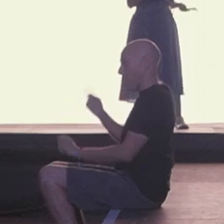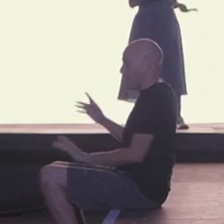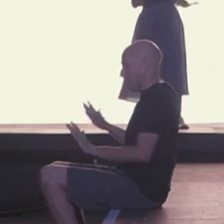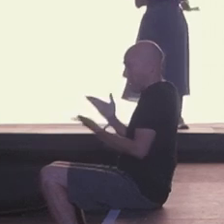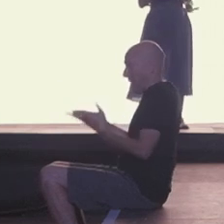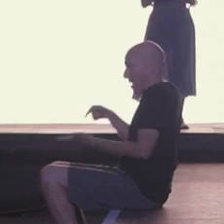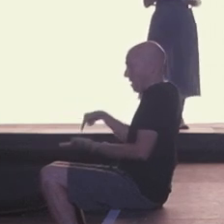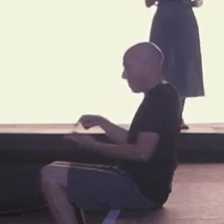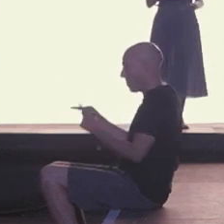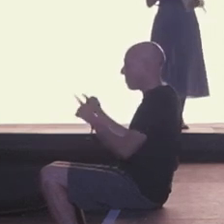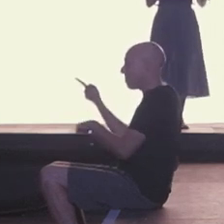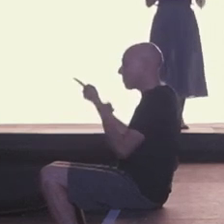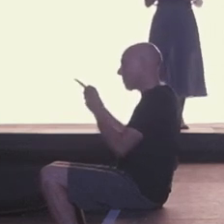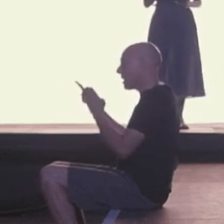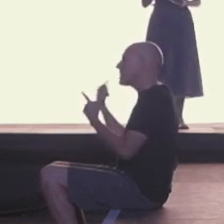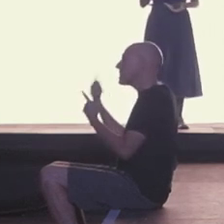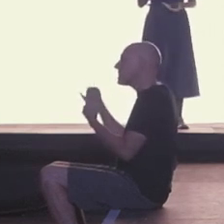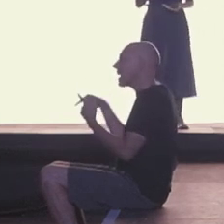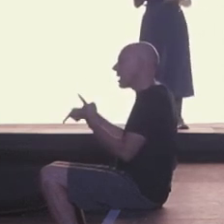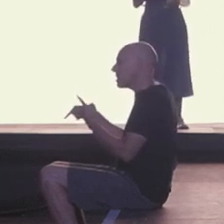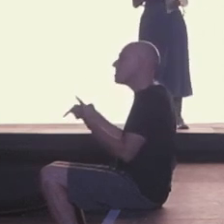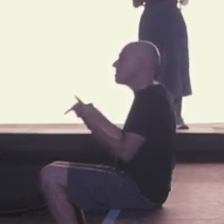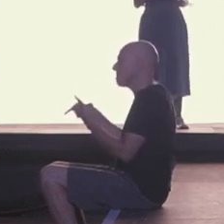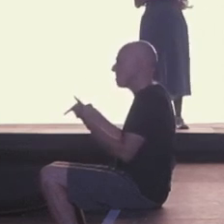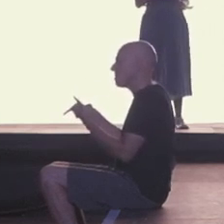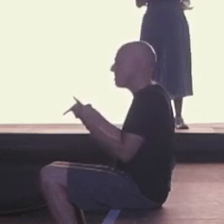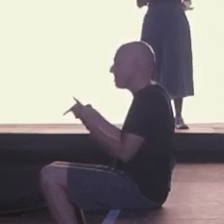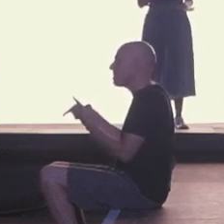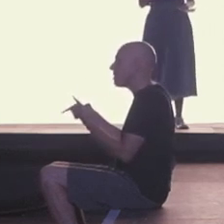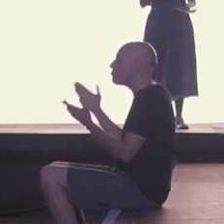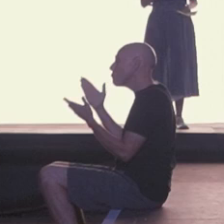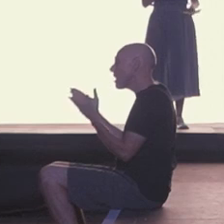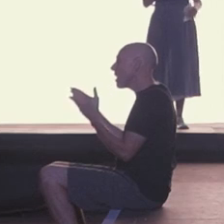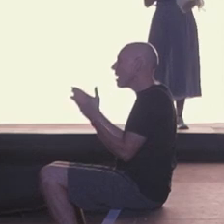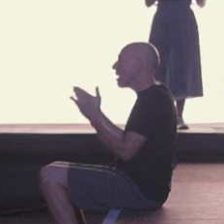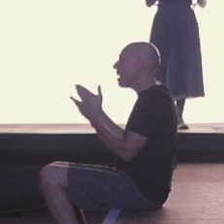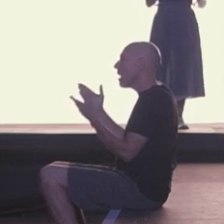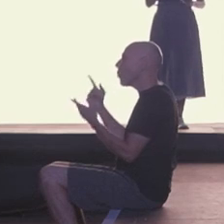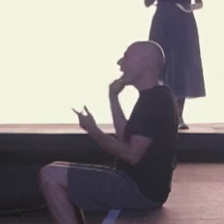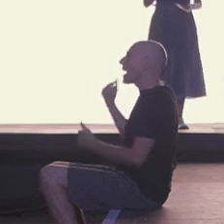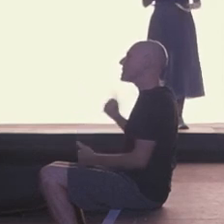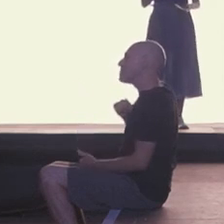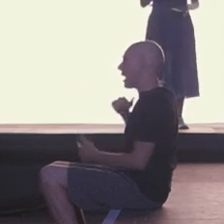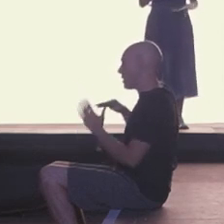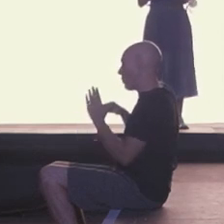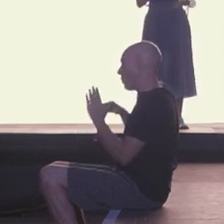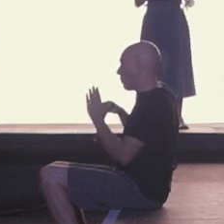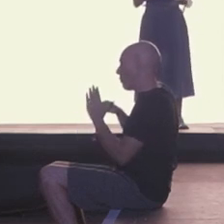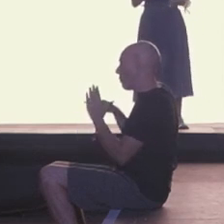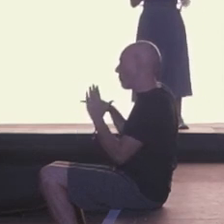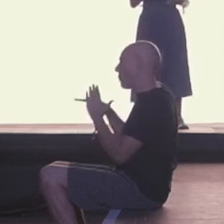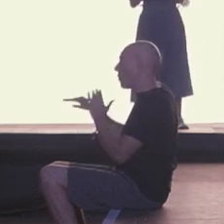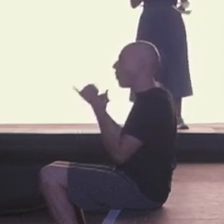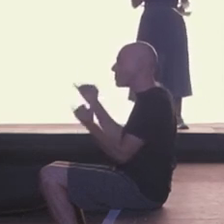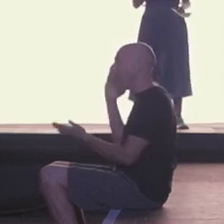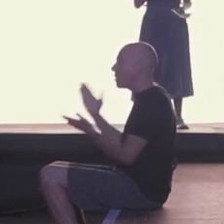also states that things are changing at a much faster pace than anyone anticipated, and that unless we take action, the worst is